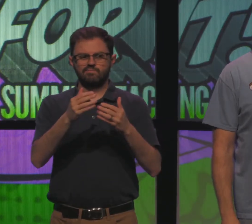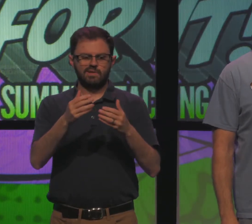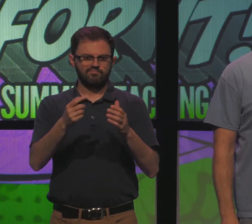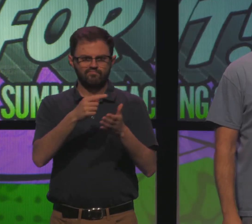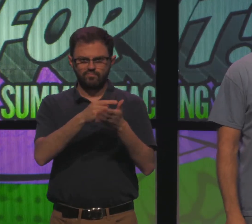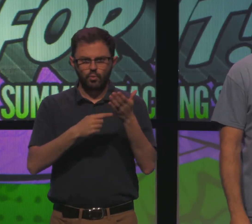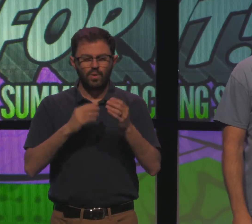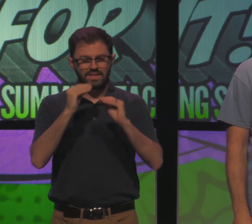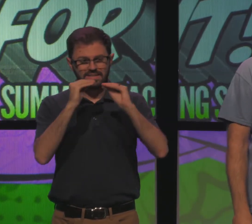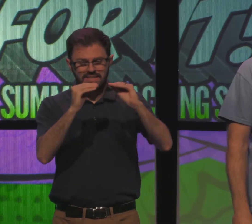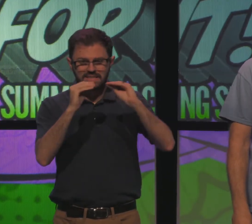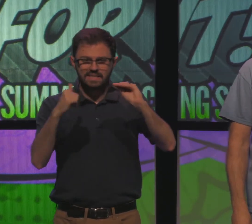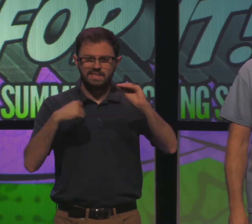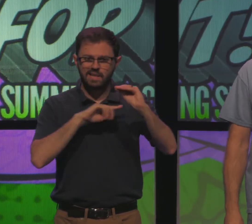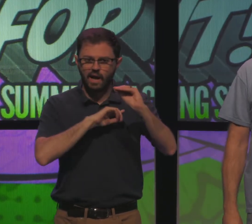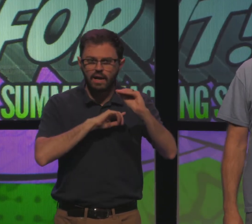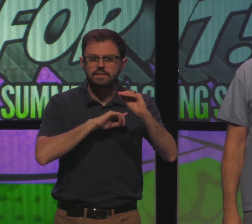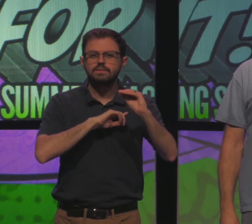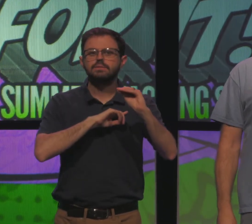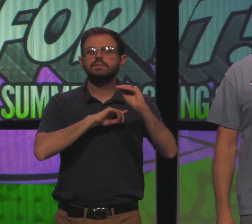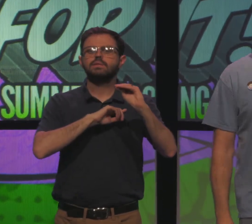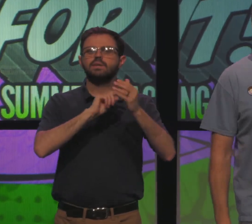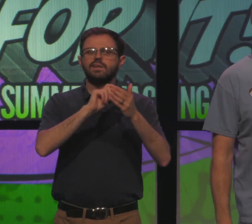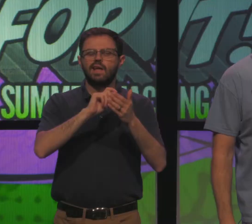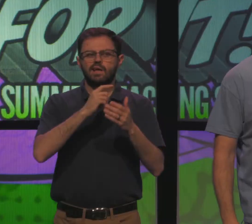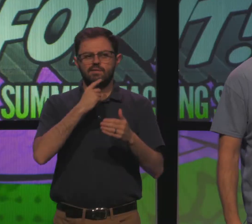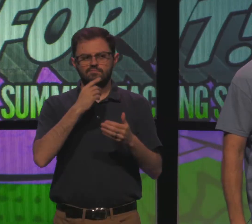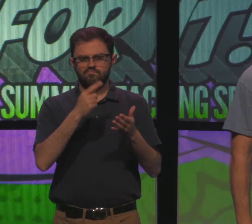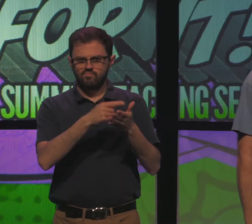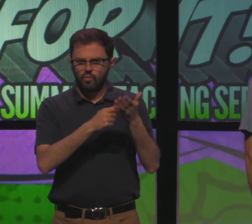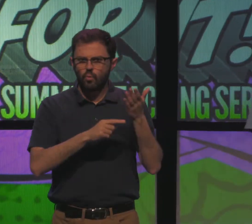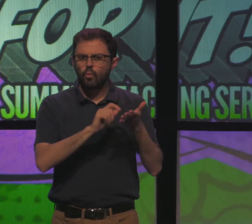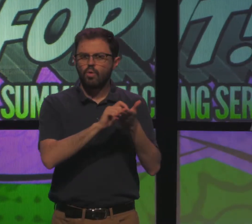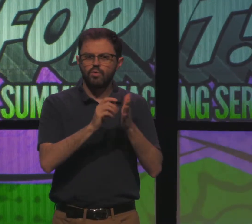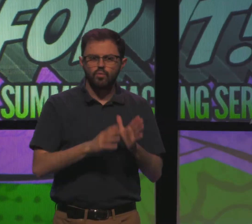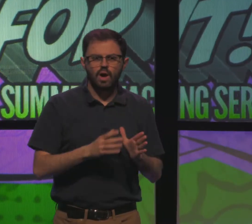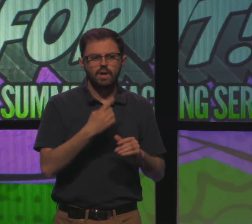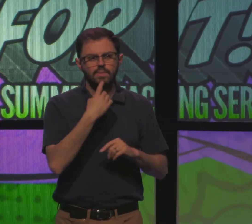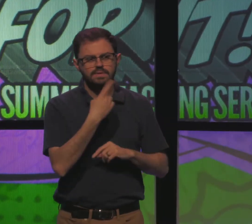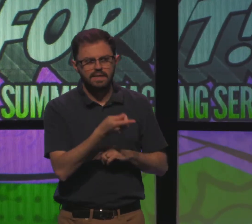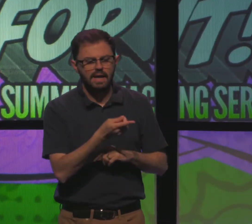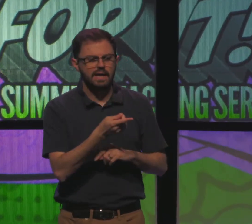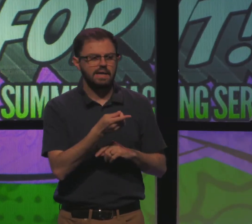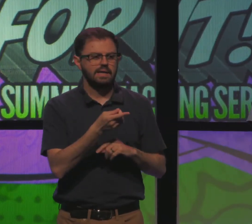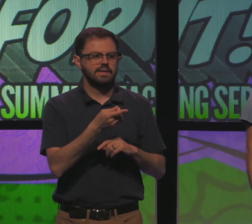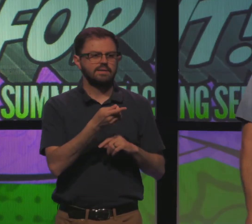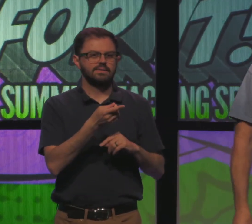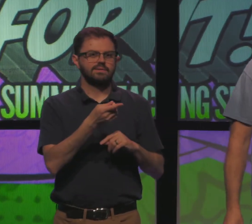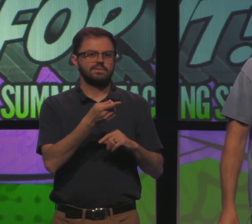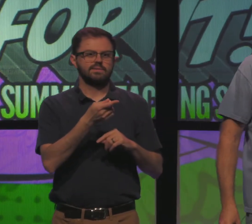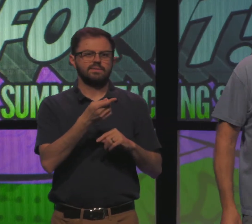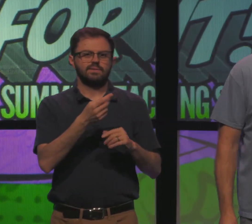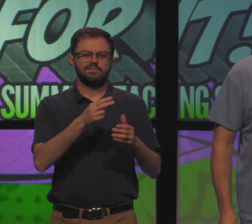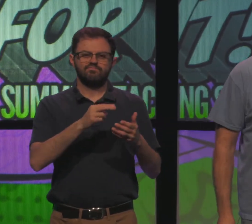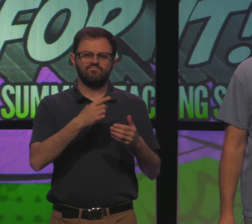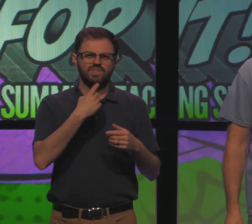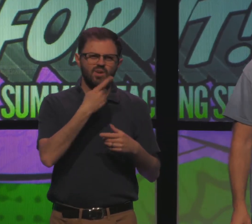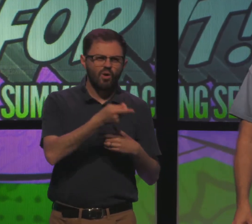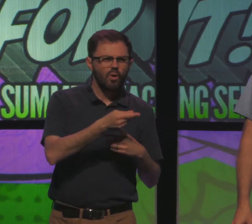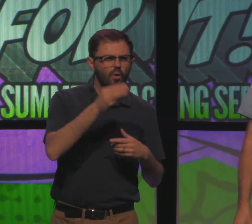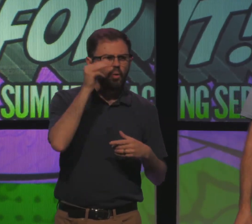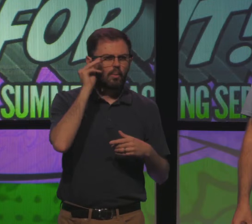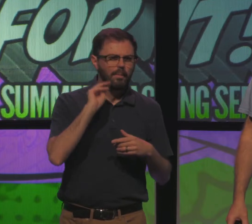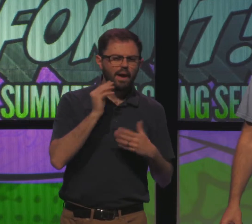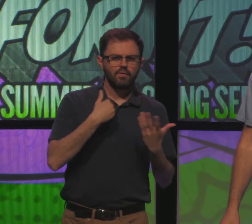the writers were saying by saying, probably misinterpreting a passage of Scripture, and saying that Mary was born of a